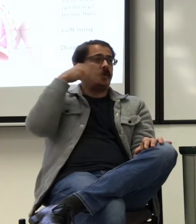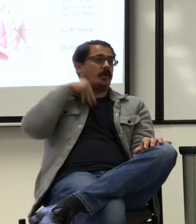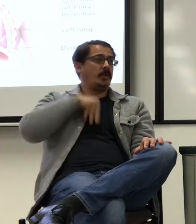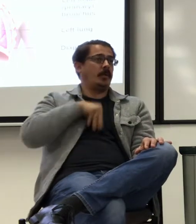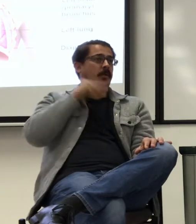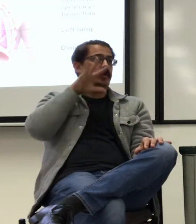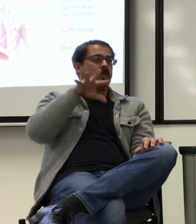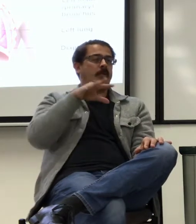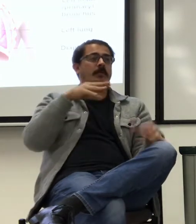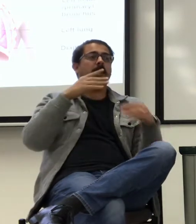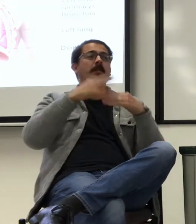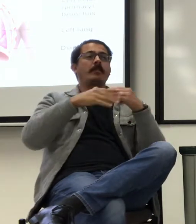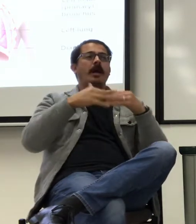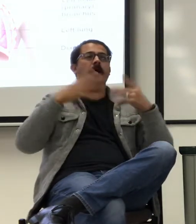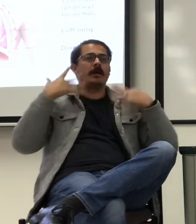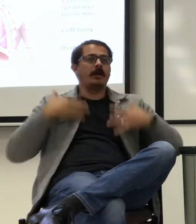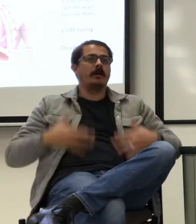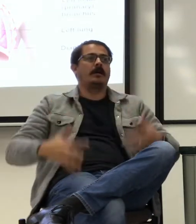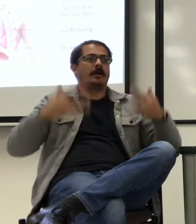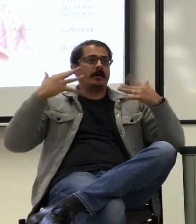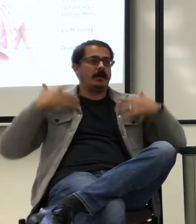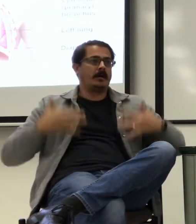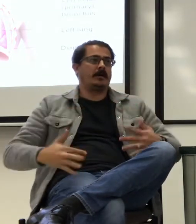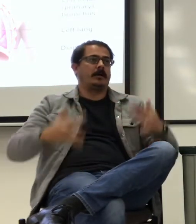round and round though.